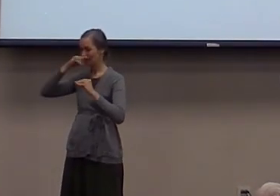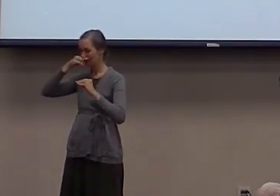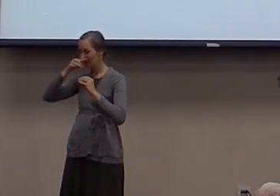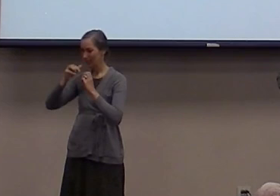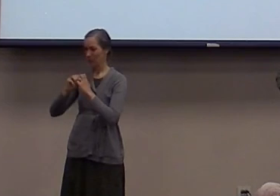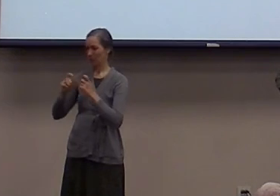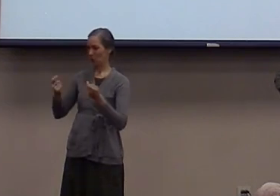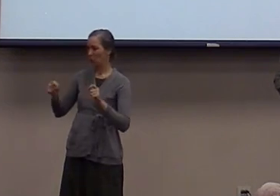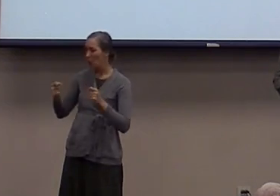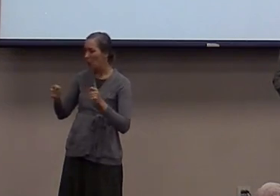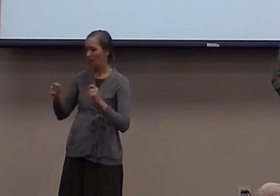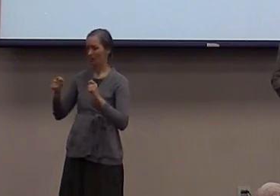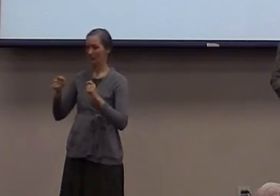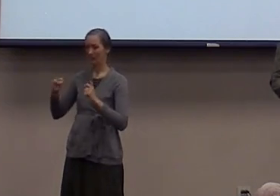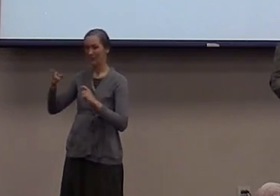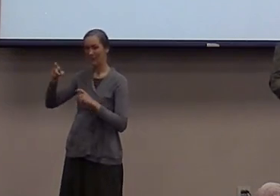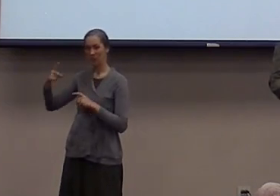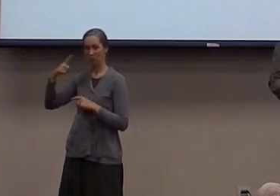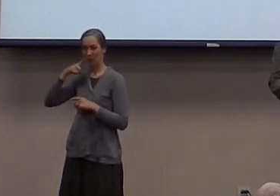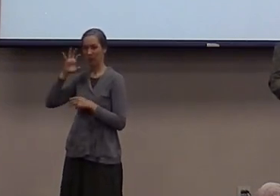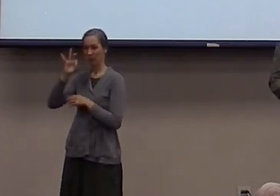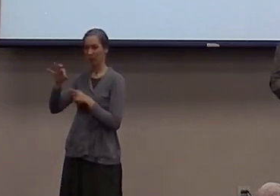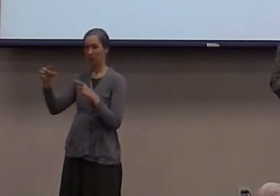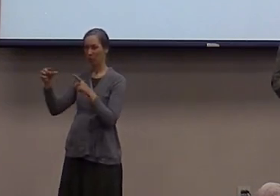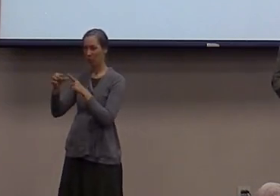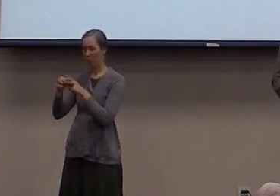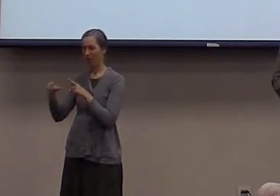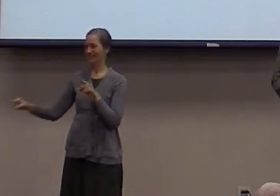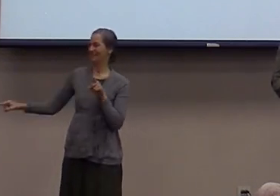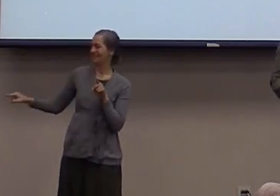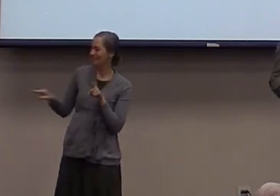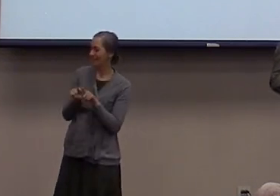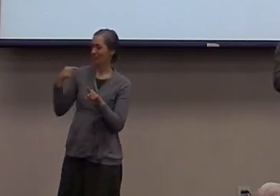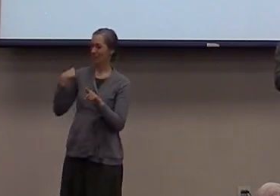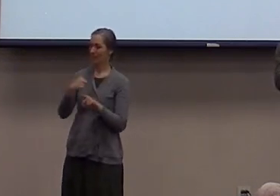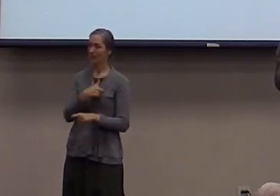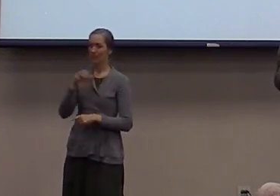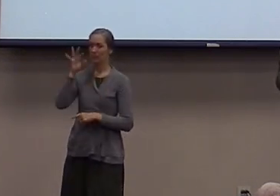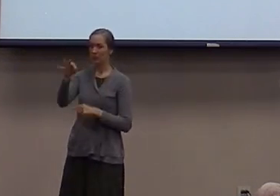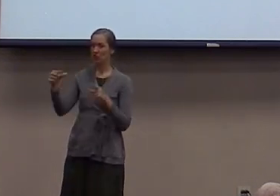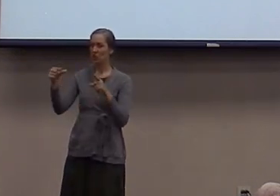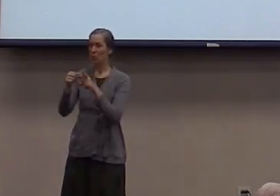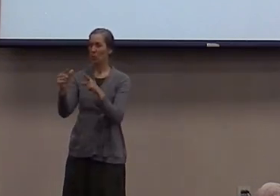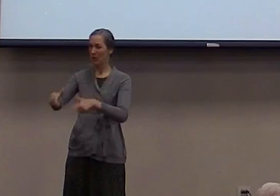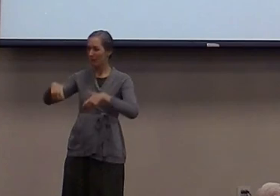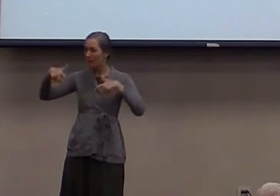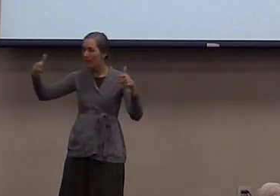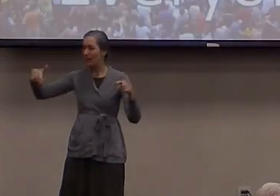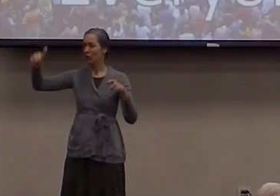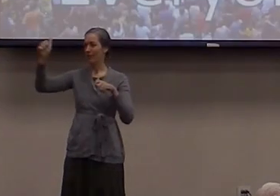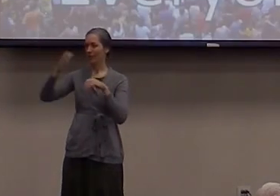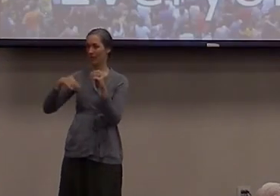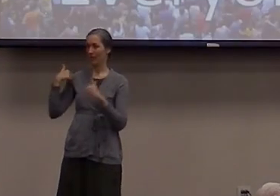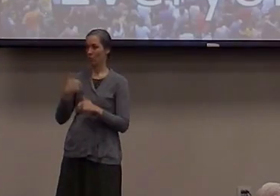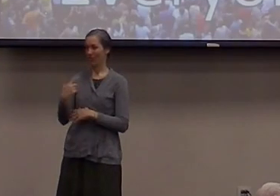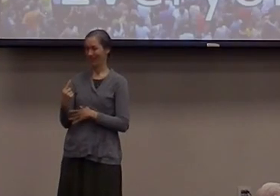the Word just as much as we need to hear it from right here. Preach the Word is bigger than we think.